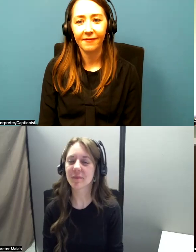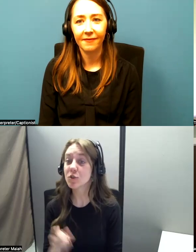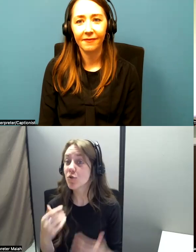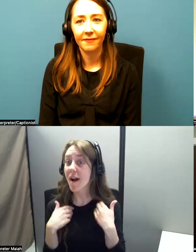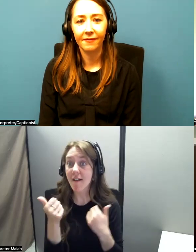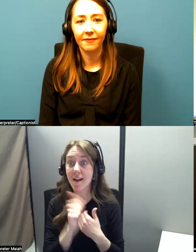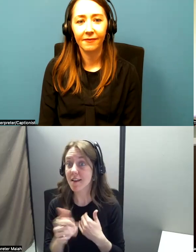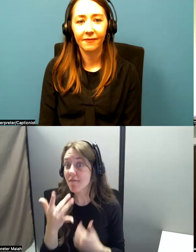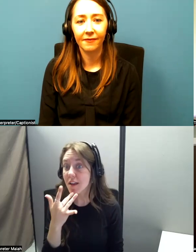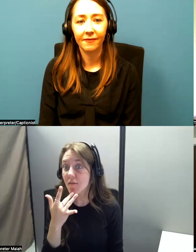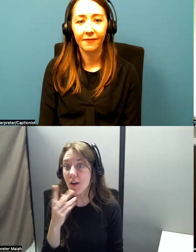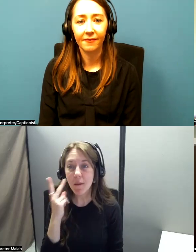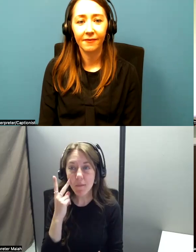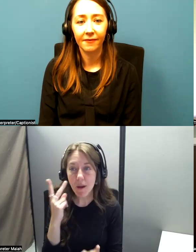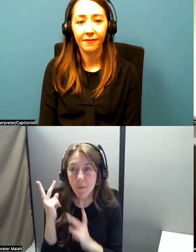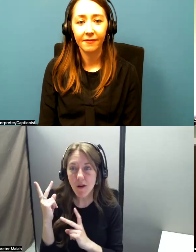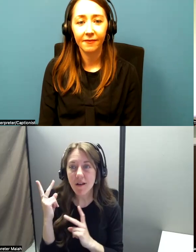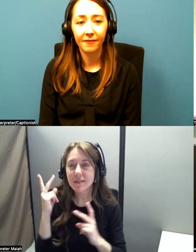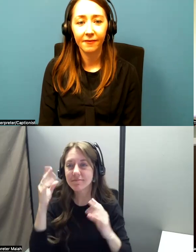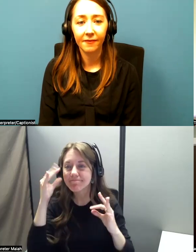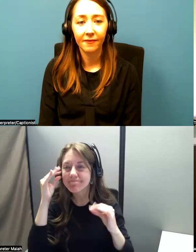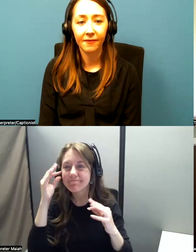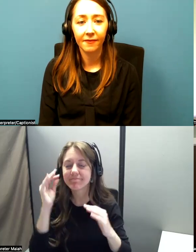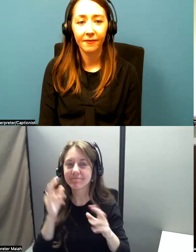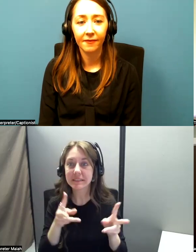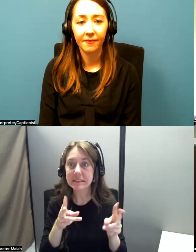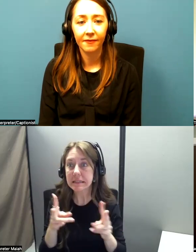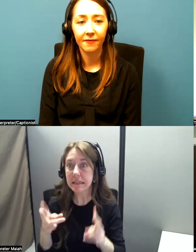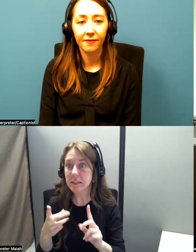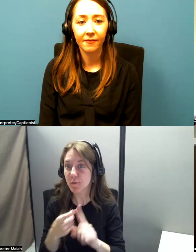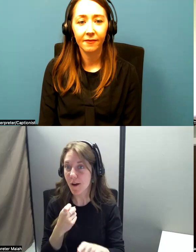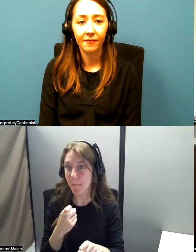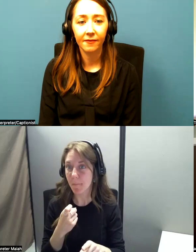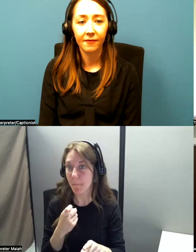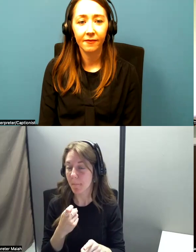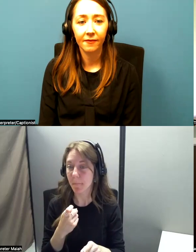favorite memories or favorite scene from either two of those movies?